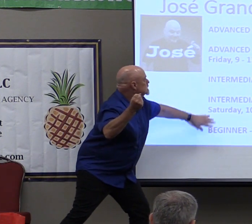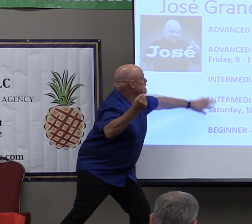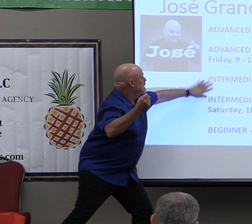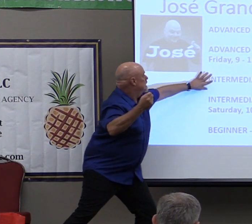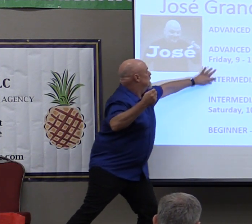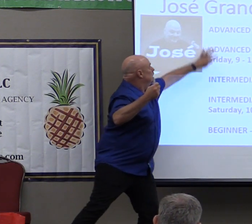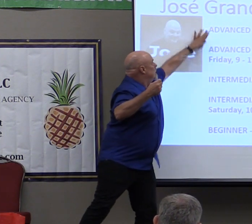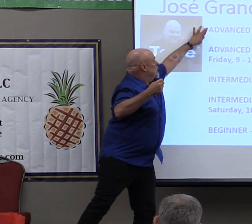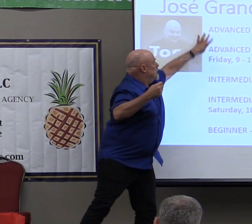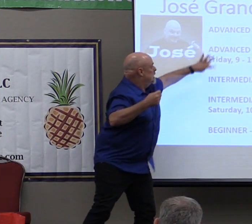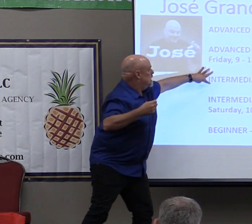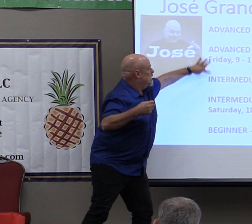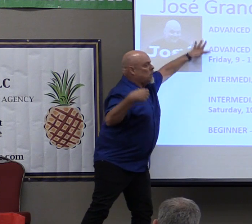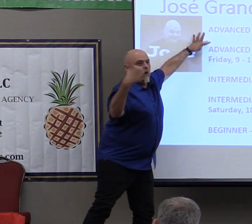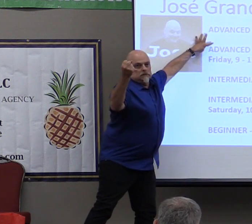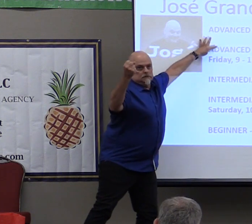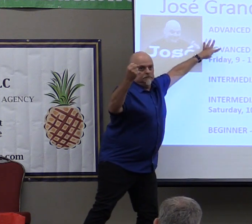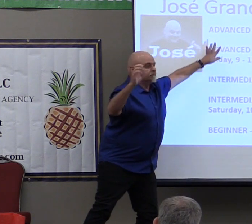that one.